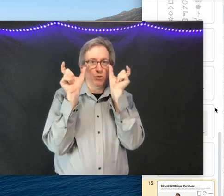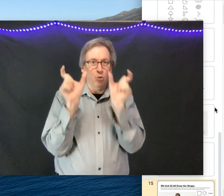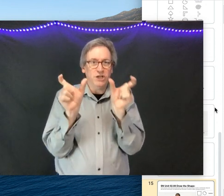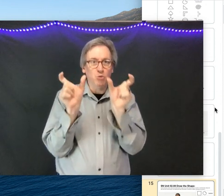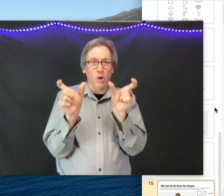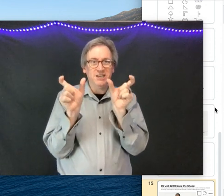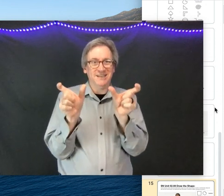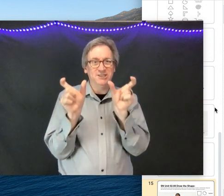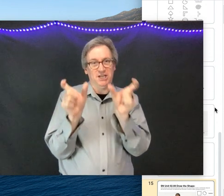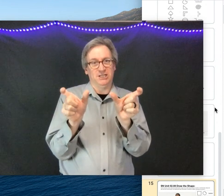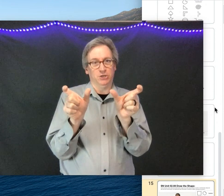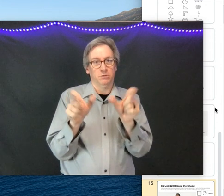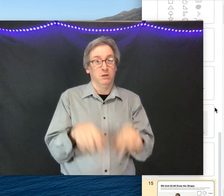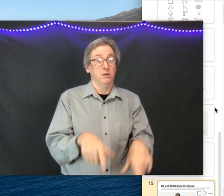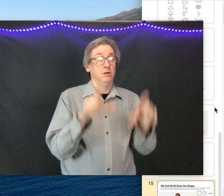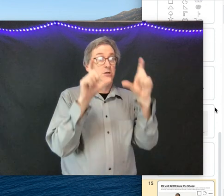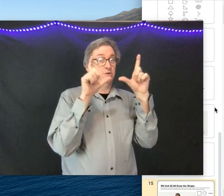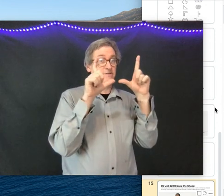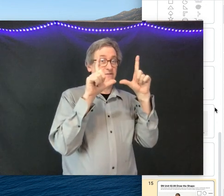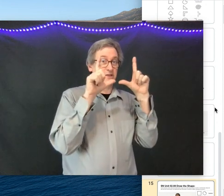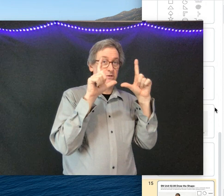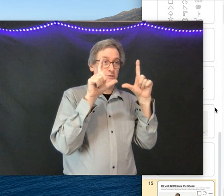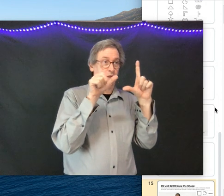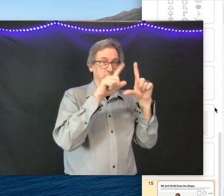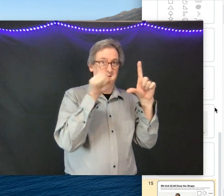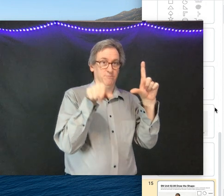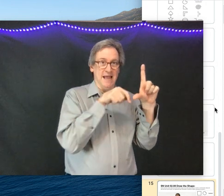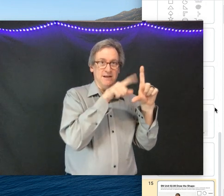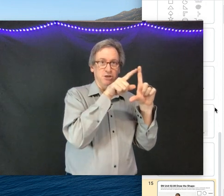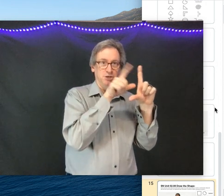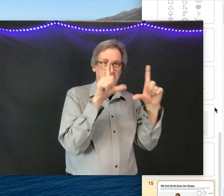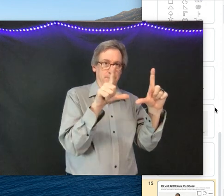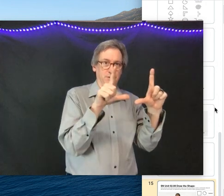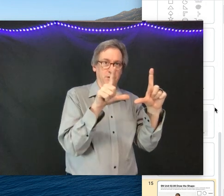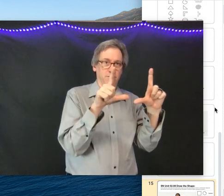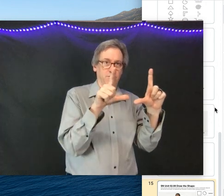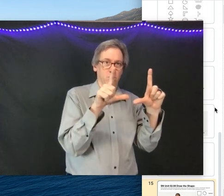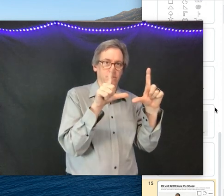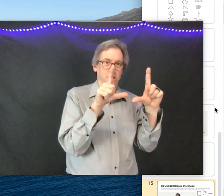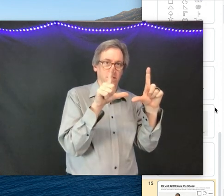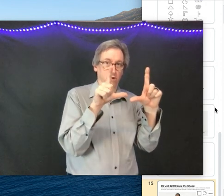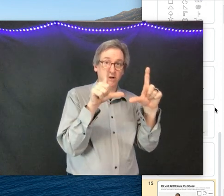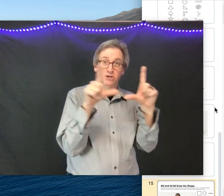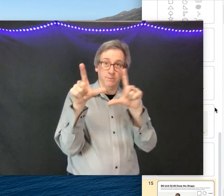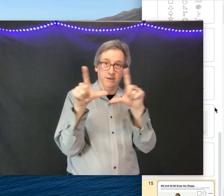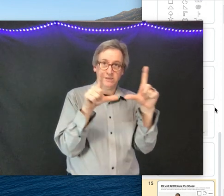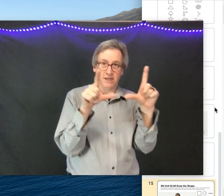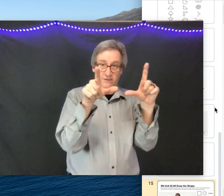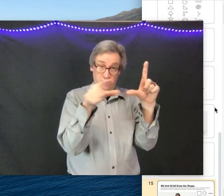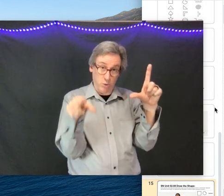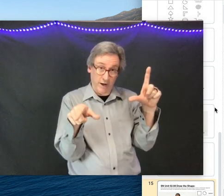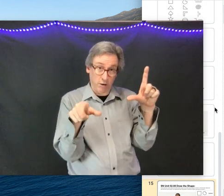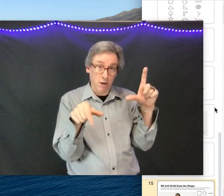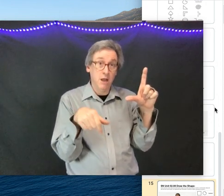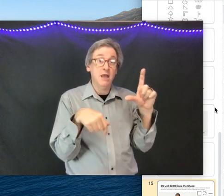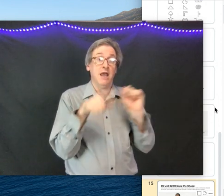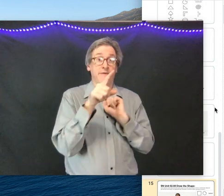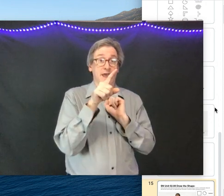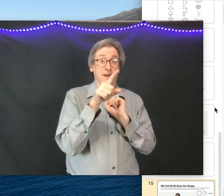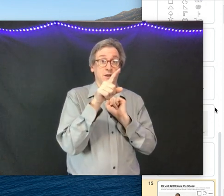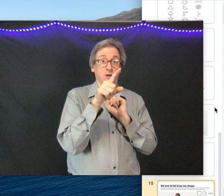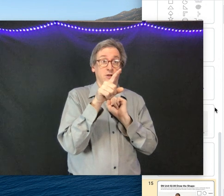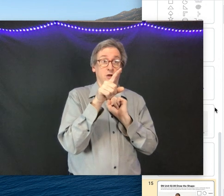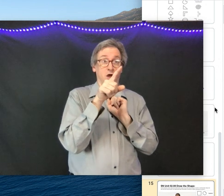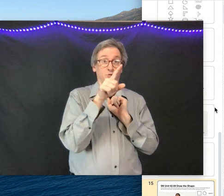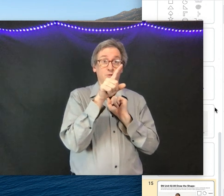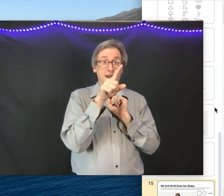asks which one did she do. You've got the sort of black shape for the original piece, like the square, and